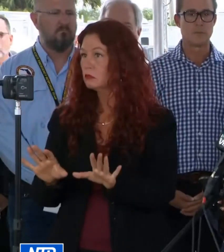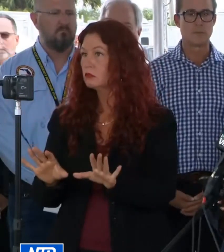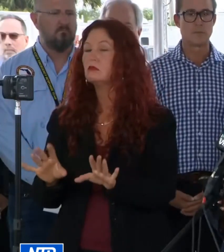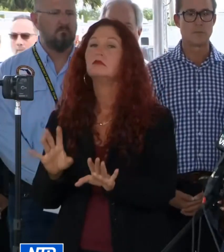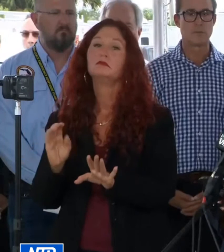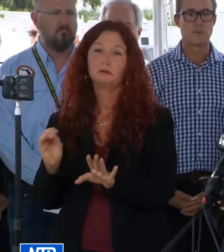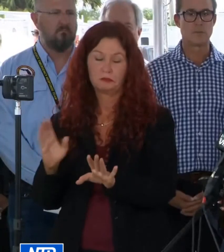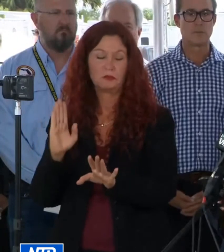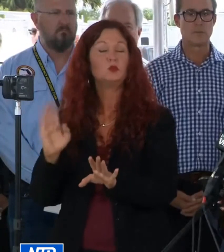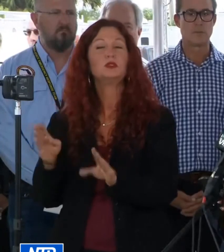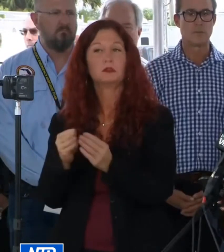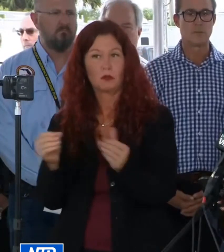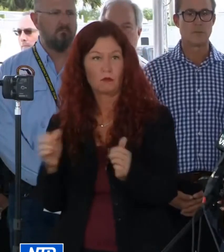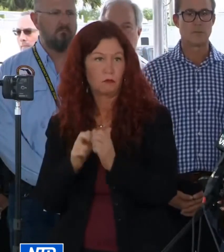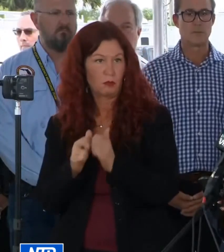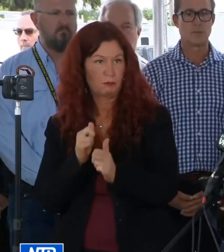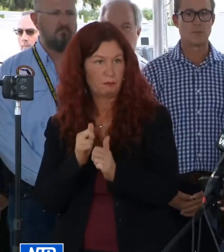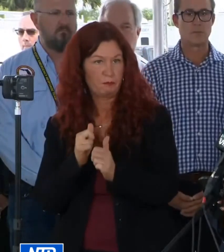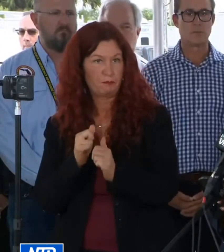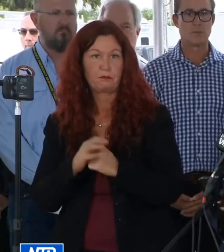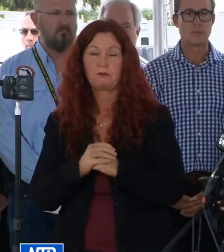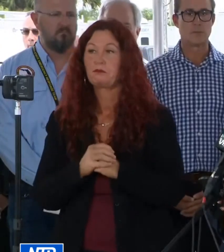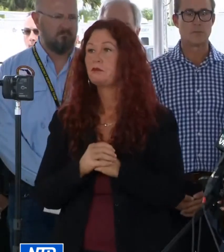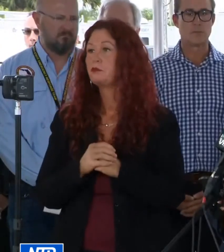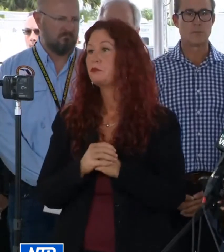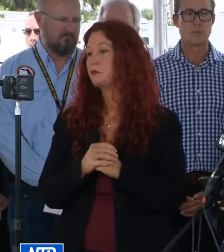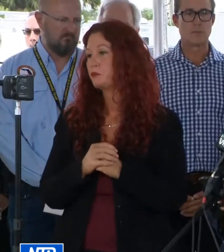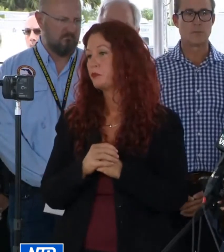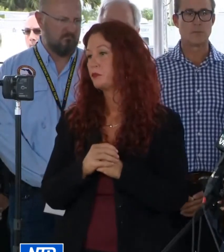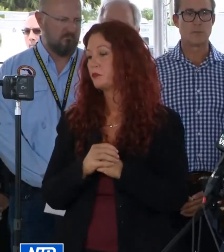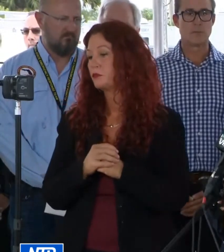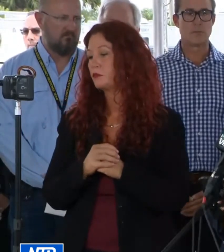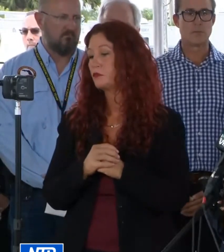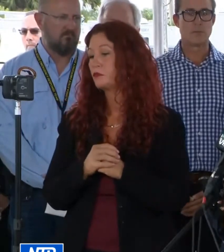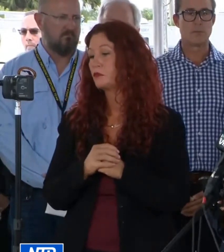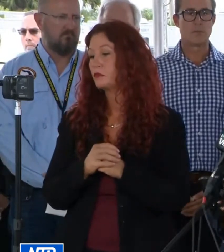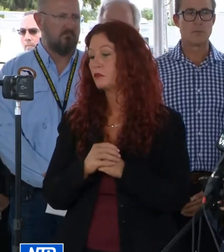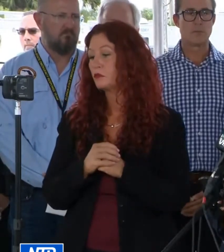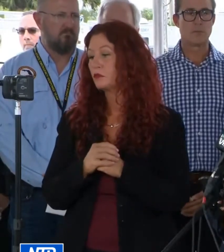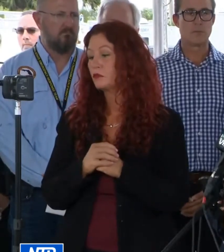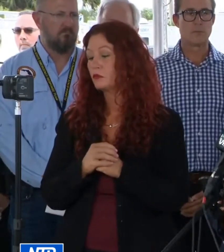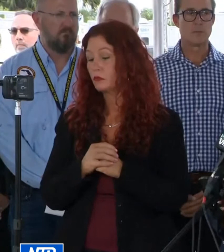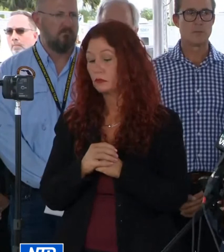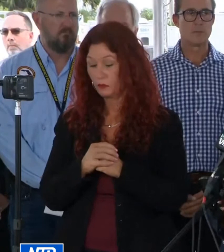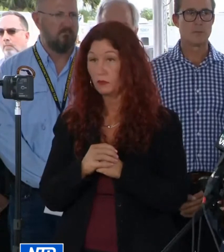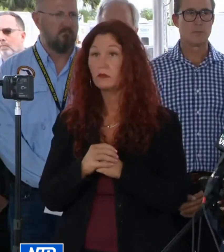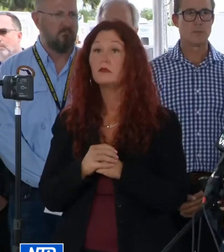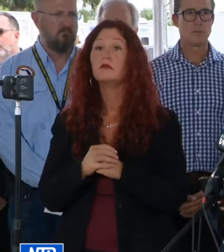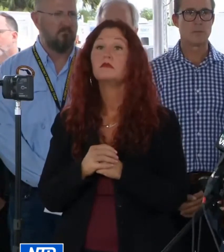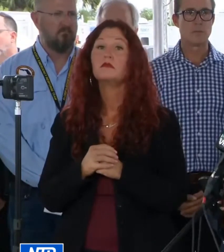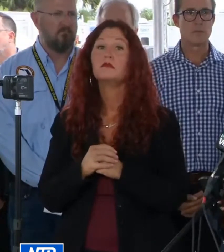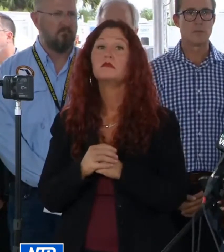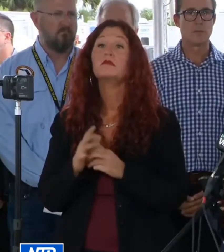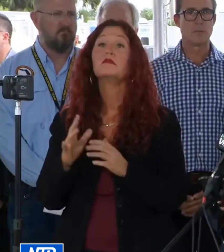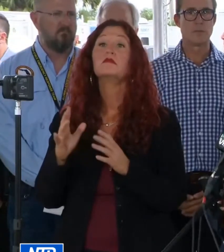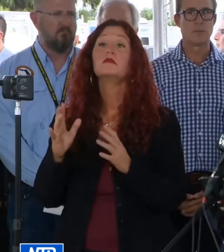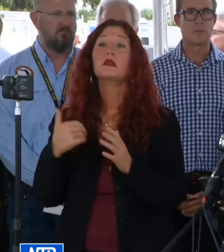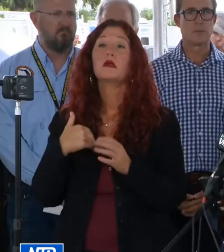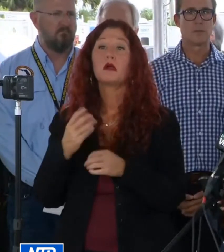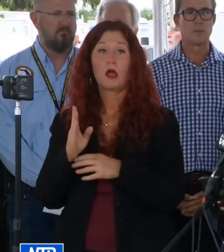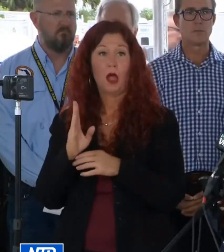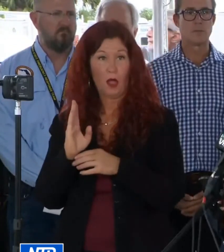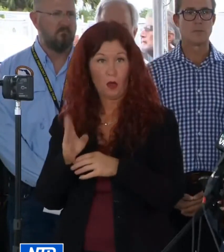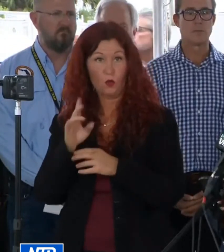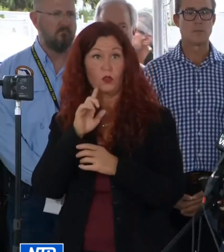safety concerns. And today I am also making an announcement that I will be meeting with subject